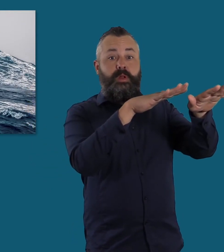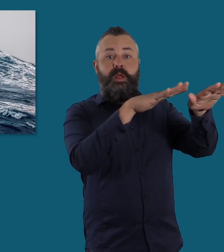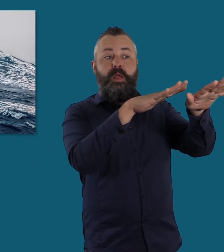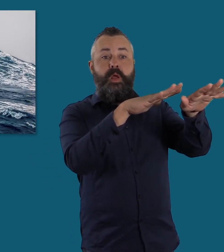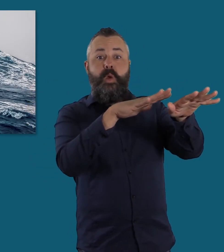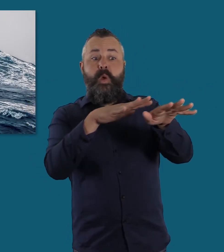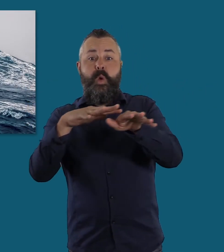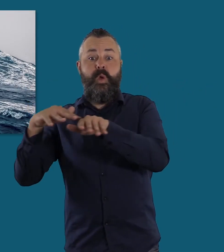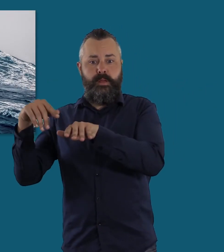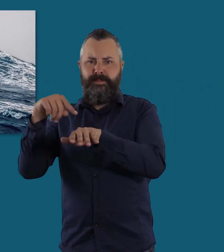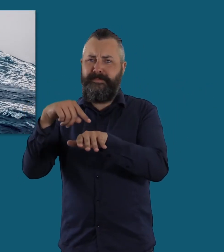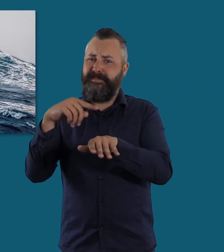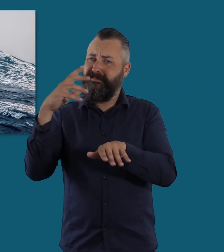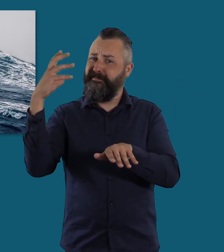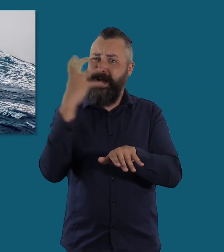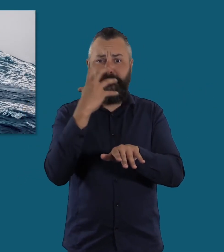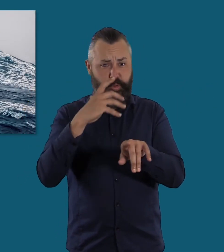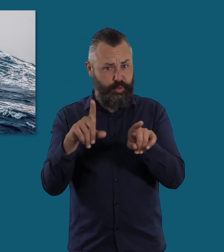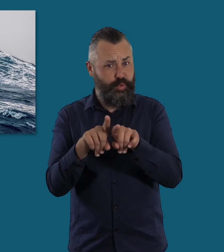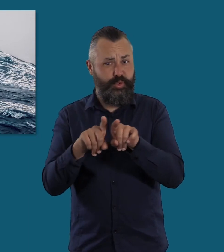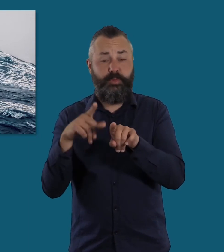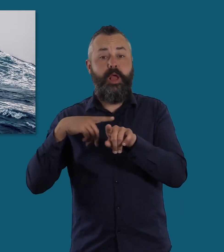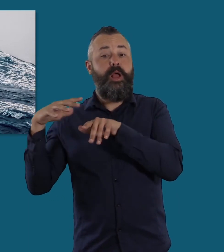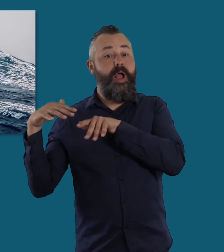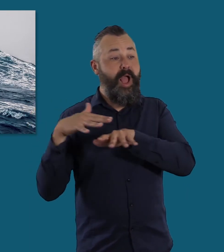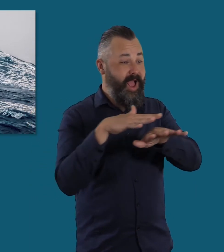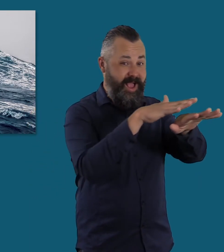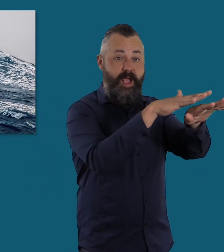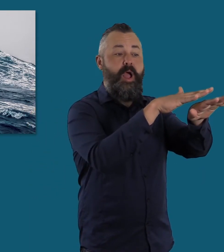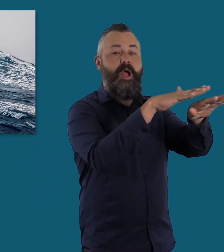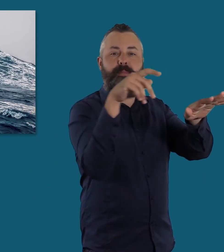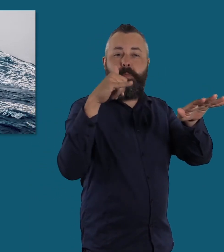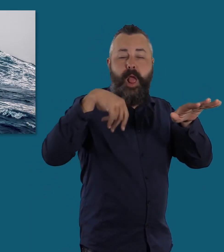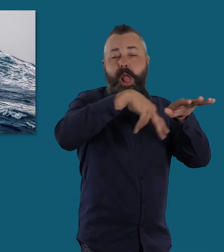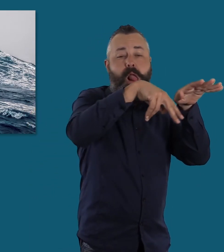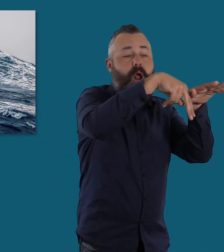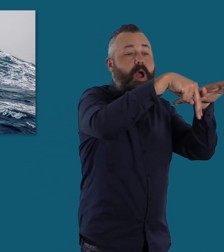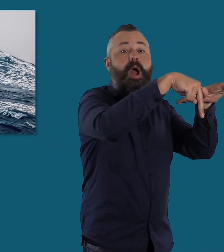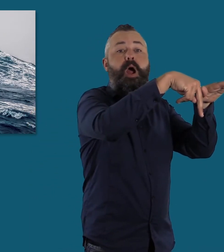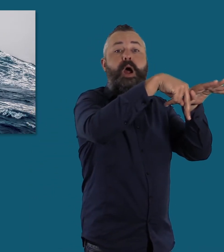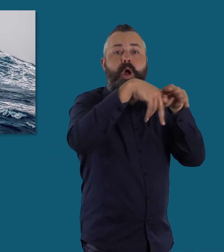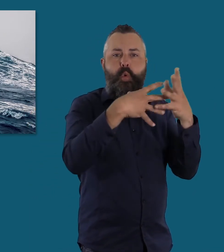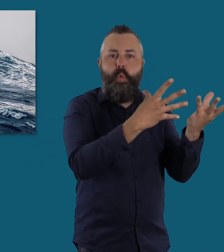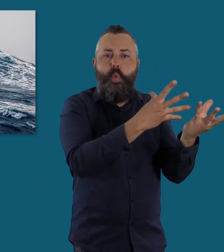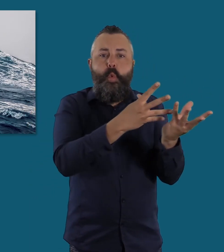The backwash of the tsunami is also dangerous. As the large volume of water pushed onto land recedes back towards the